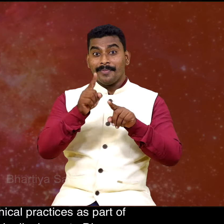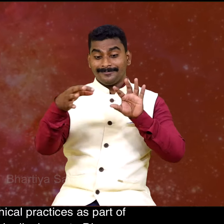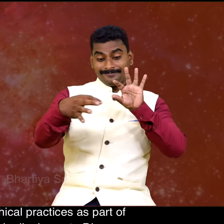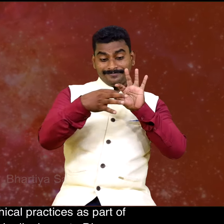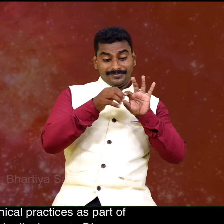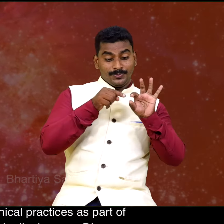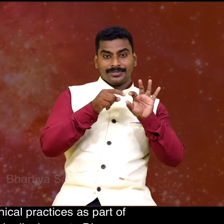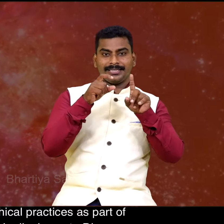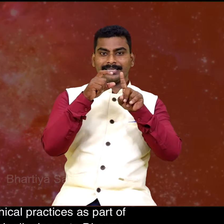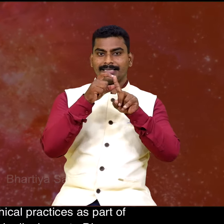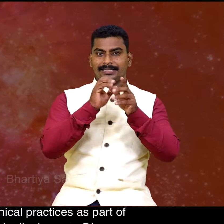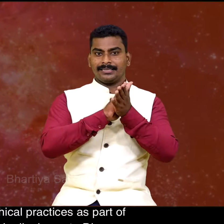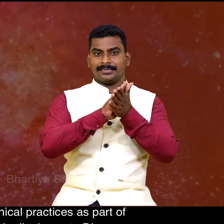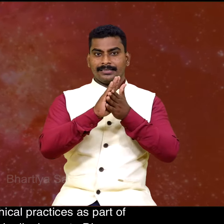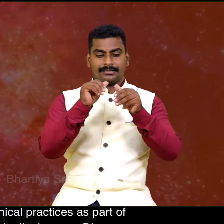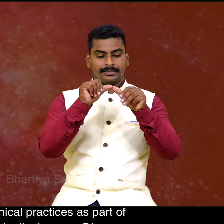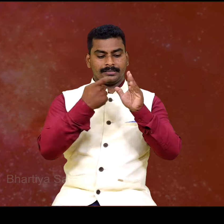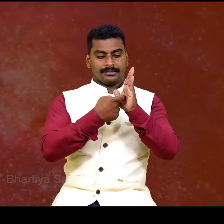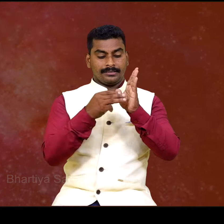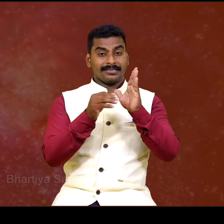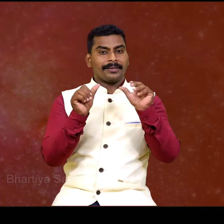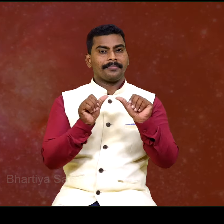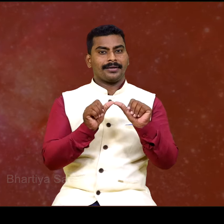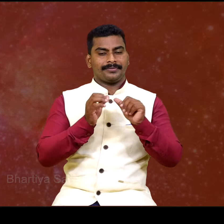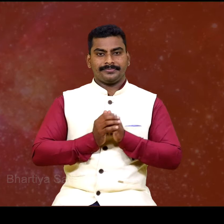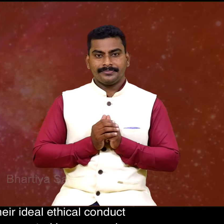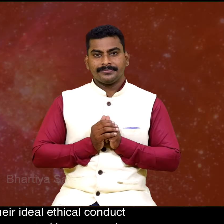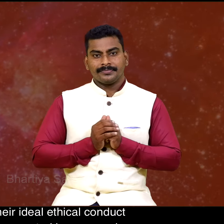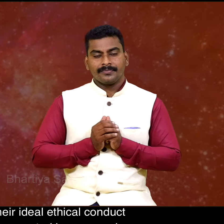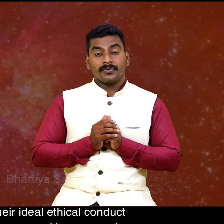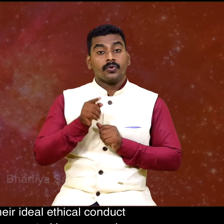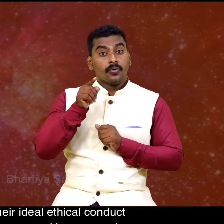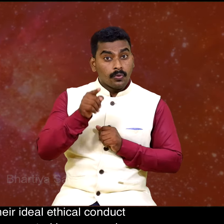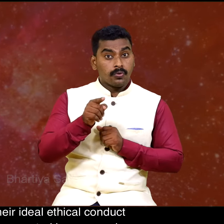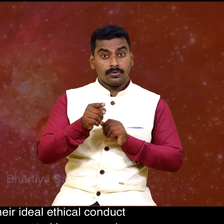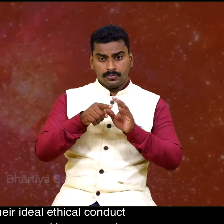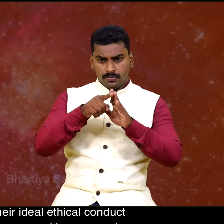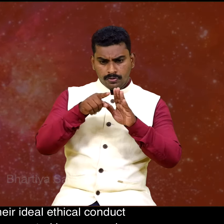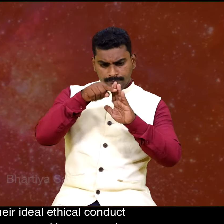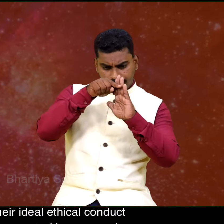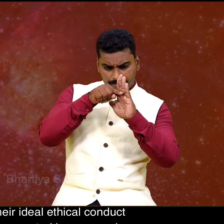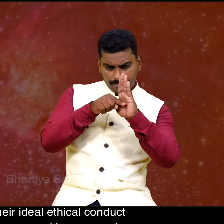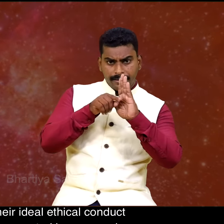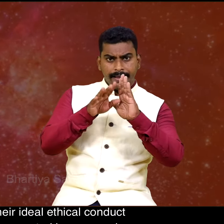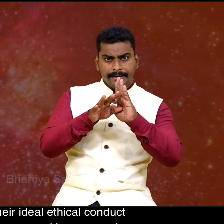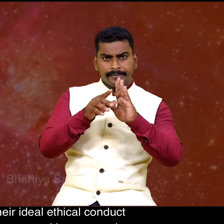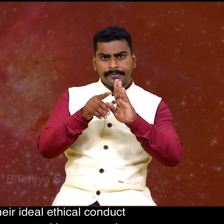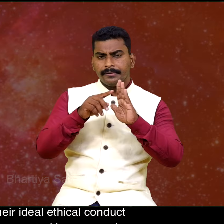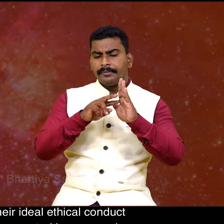their allegiance to dharma. Their ideal ethical conduct is represented by